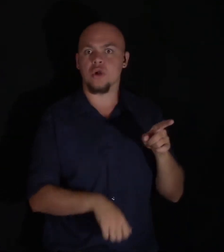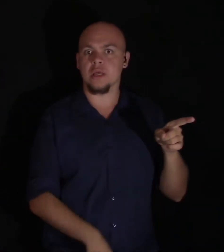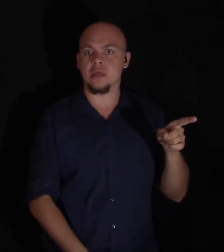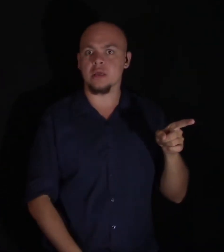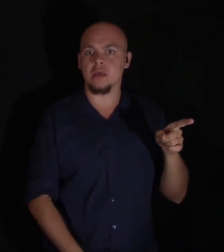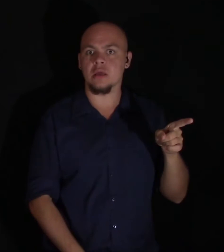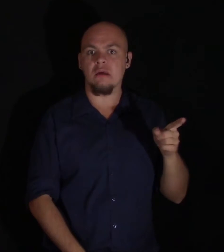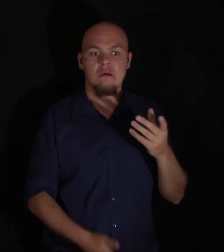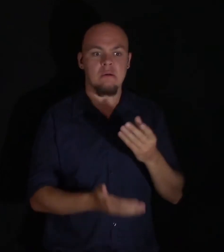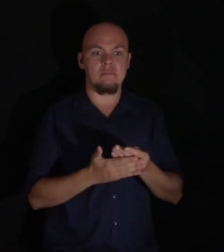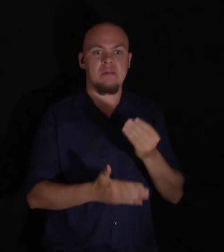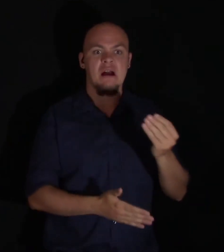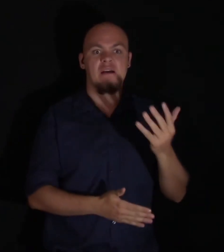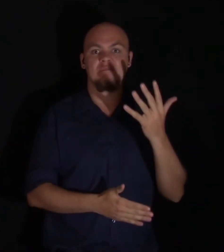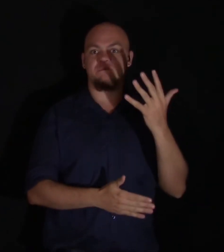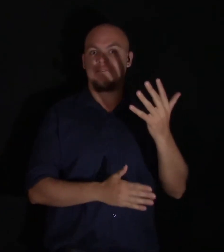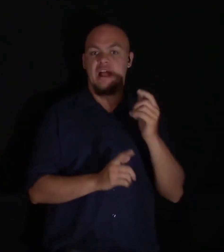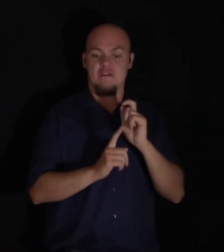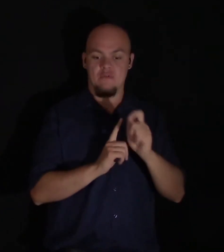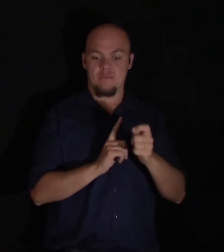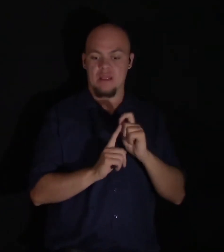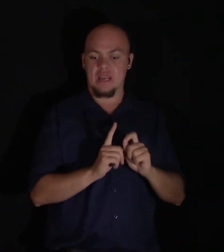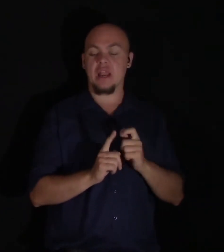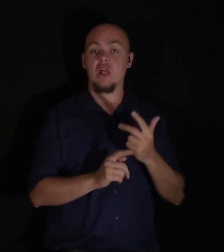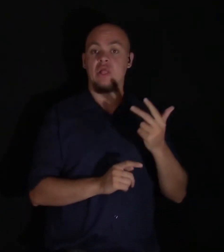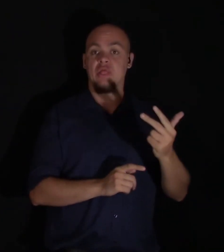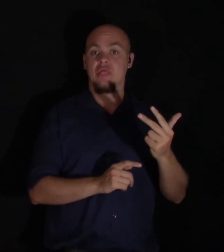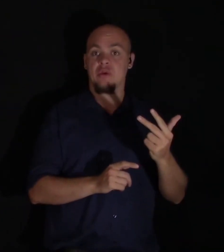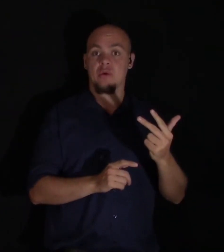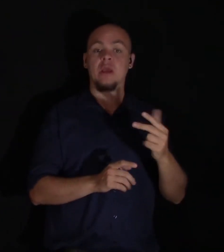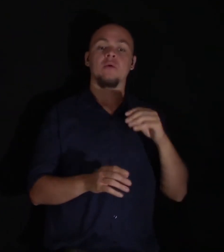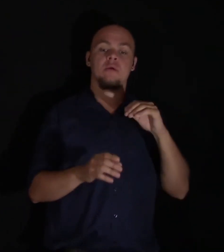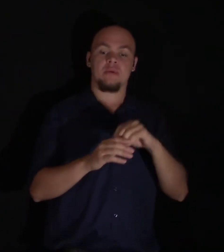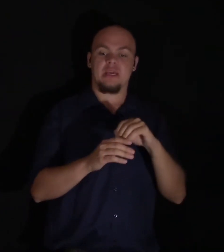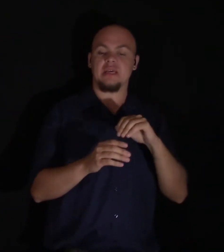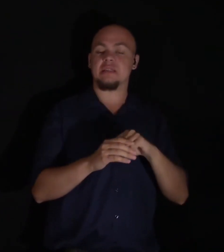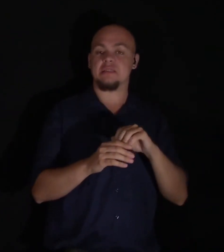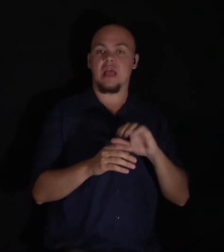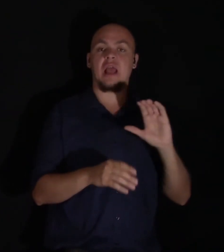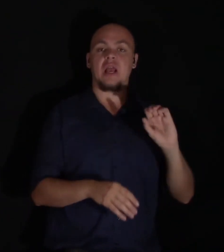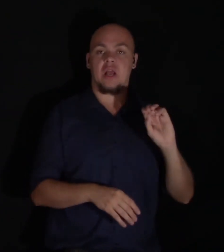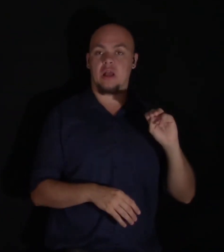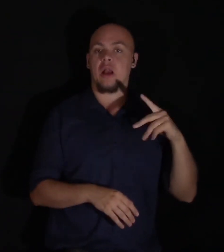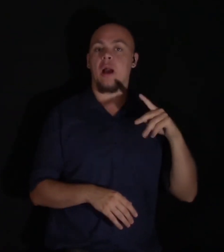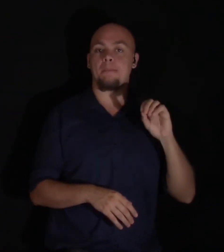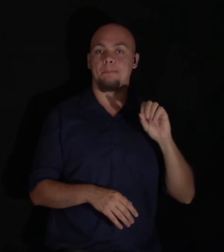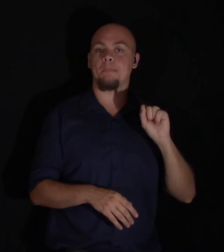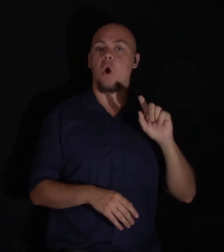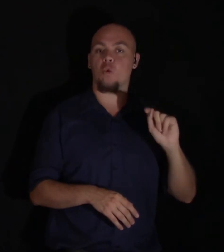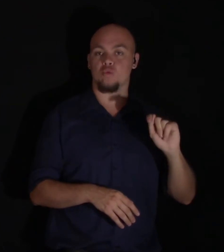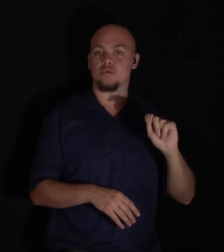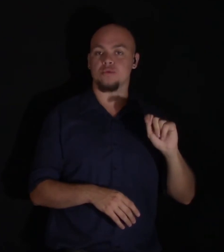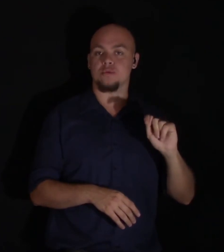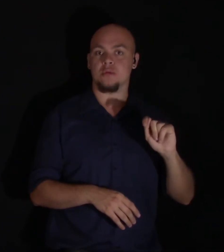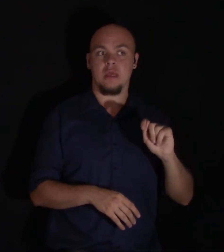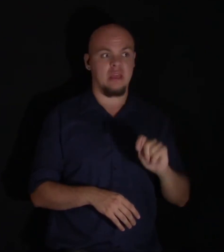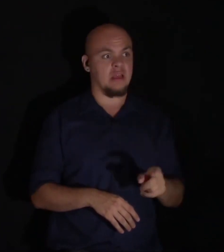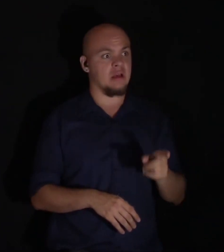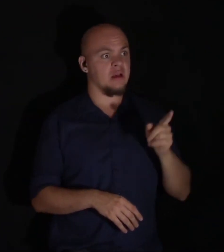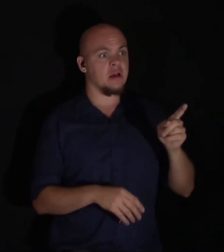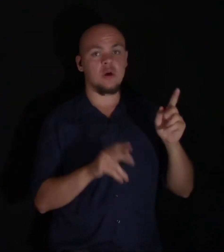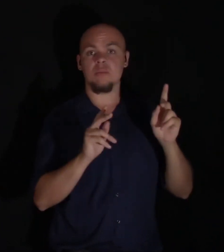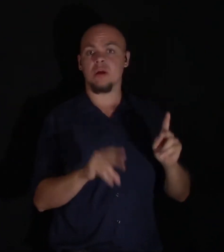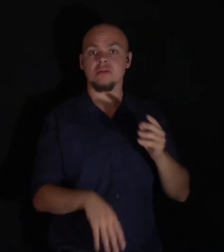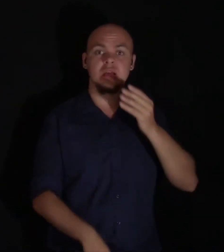5 bananas knowing that 3 of them would end up in the compost bin? And what kind of person